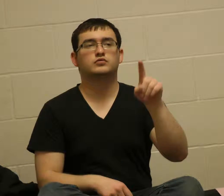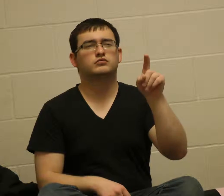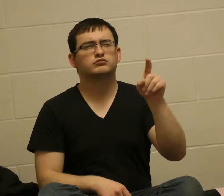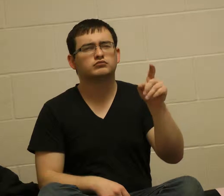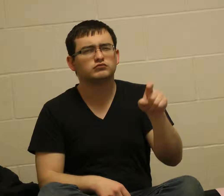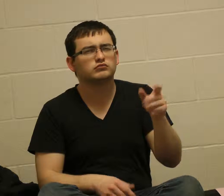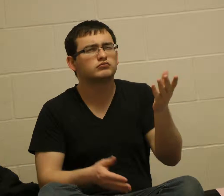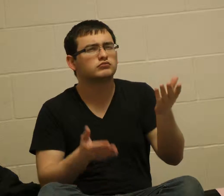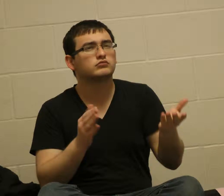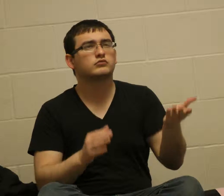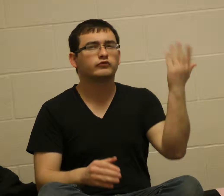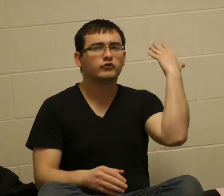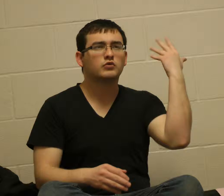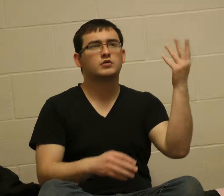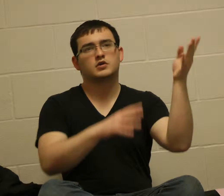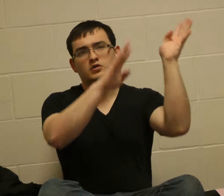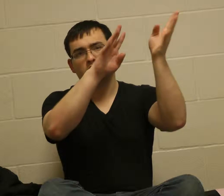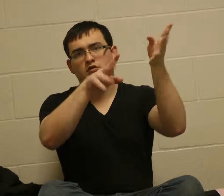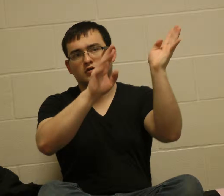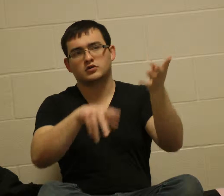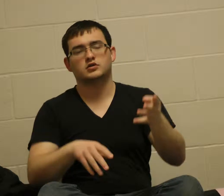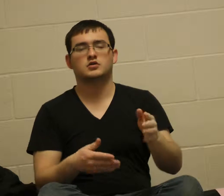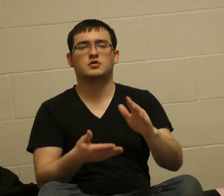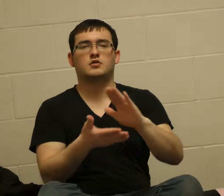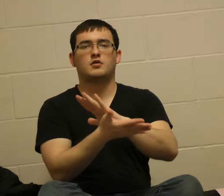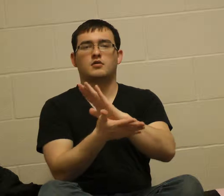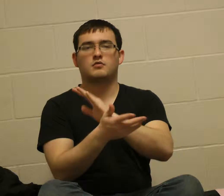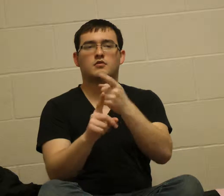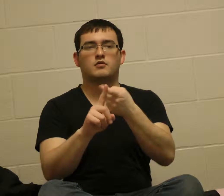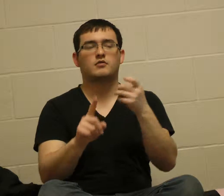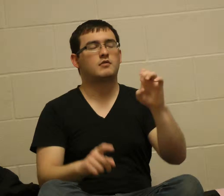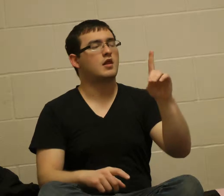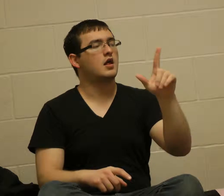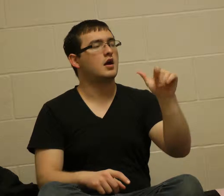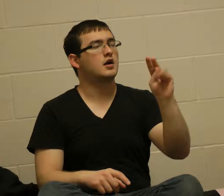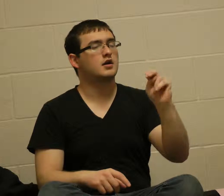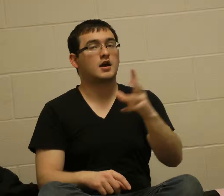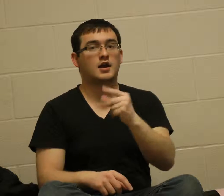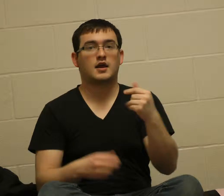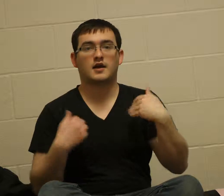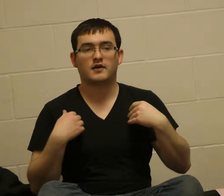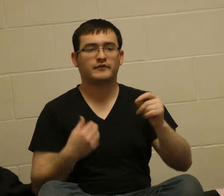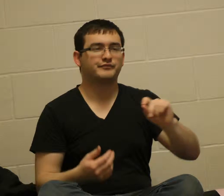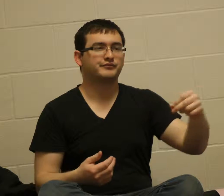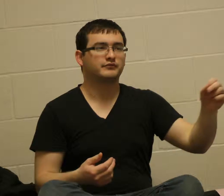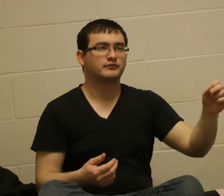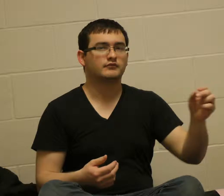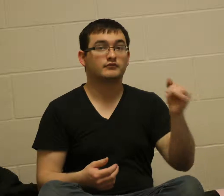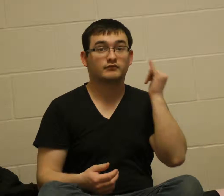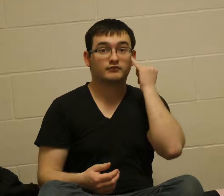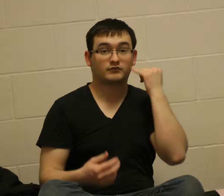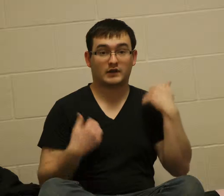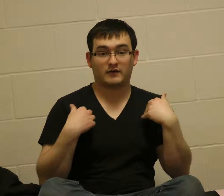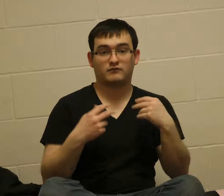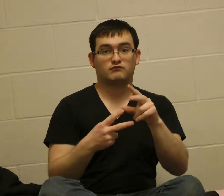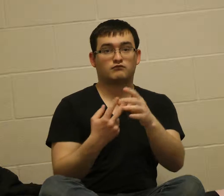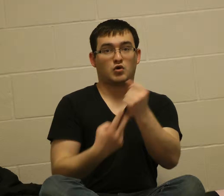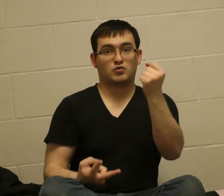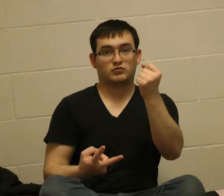Edline, handout number 1, and you should have something to write with. And I think if you've got those two things, you're all set. Alright, so